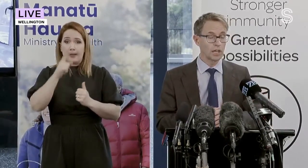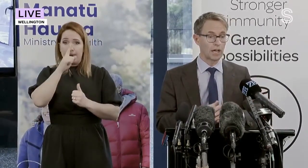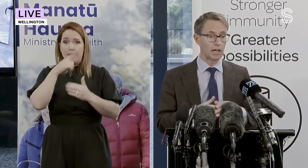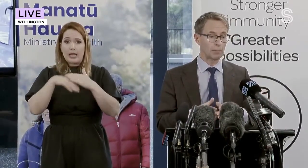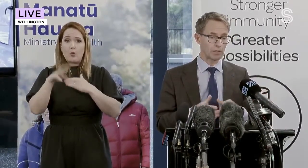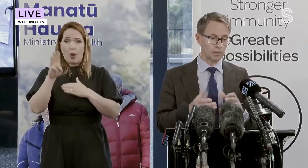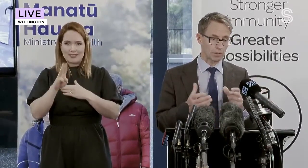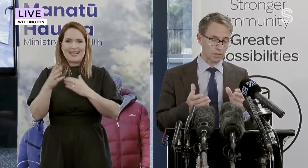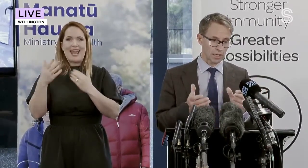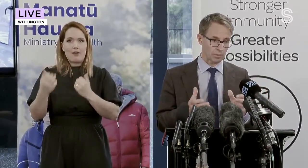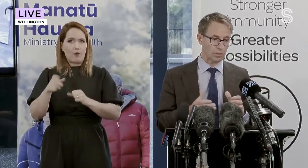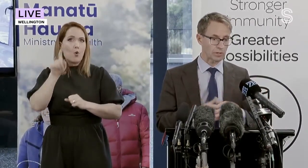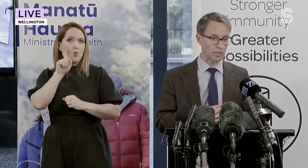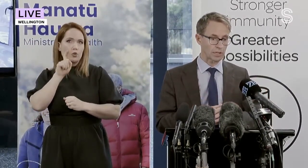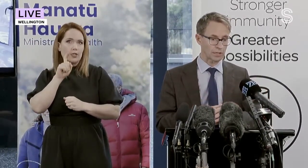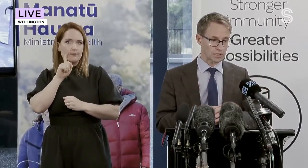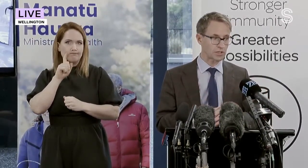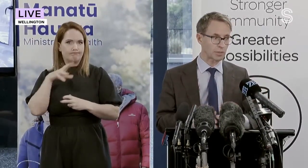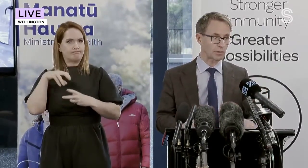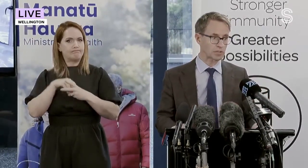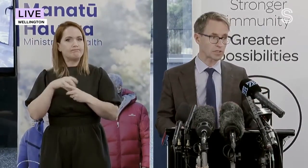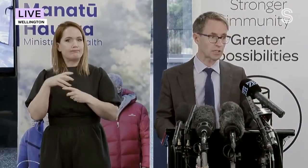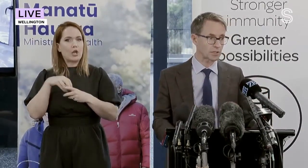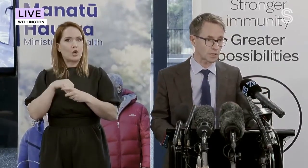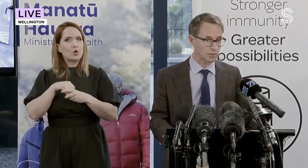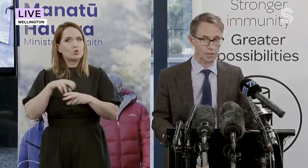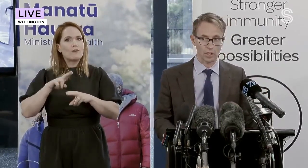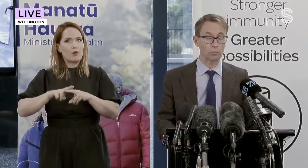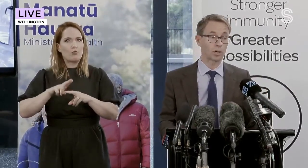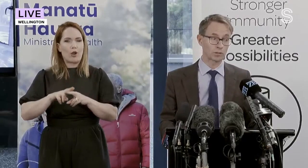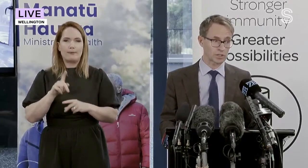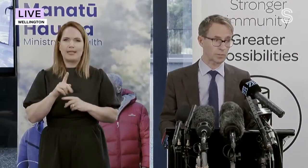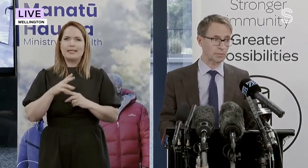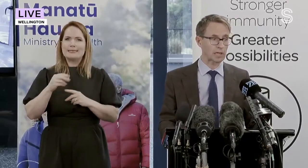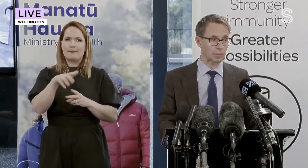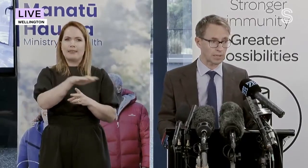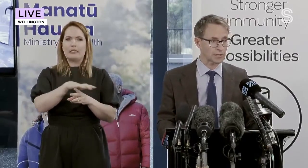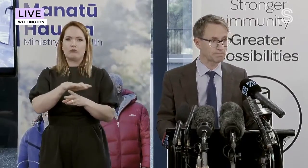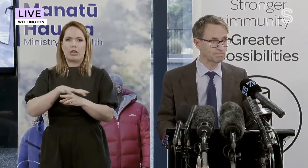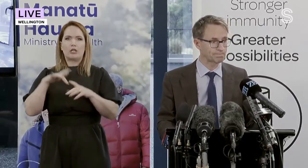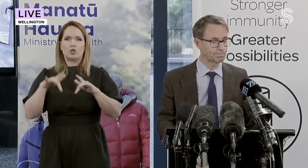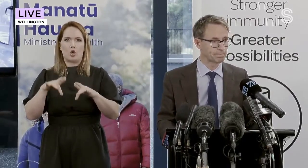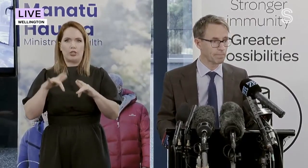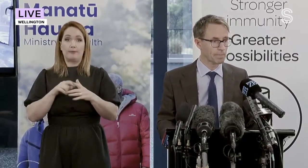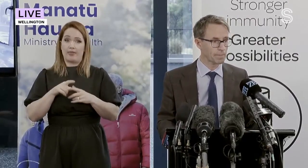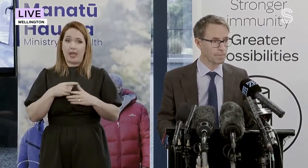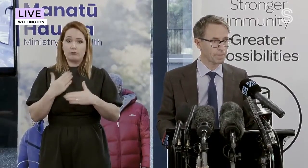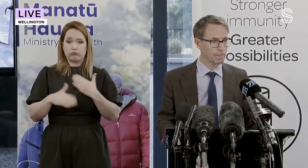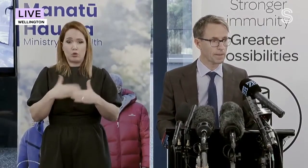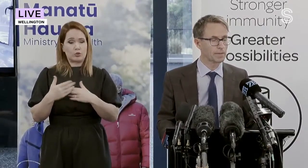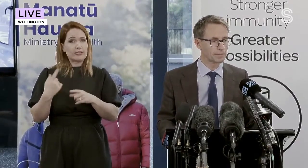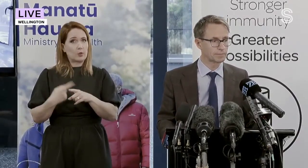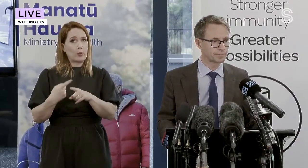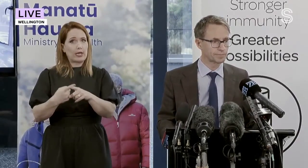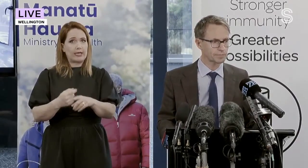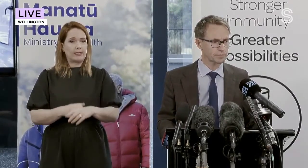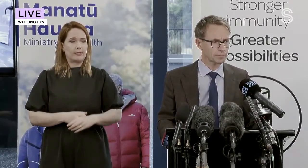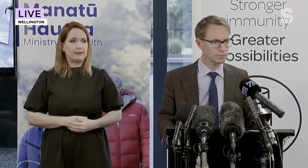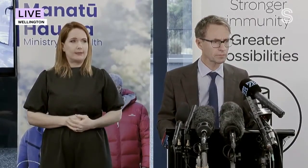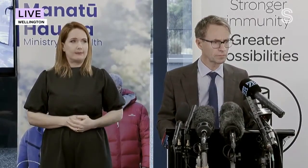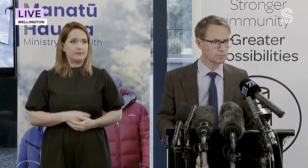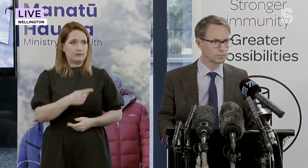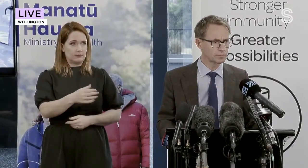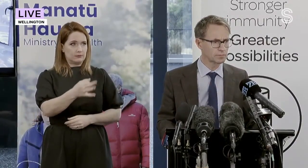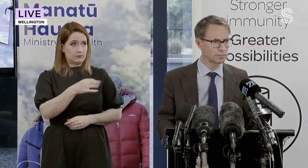water, but there are a couple that it needs to be reinstated in, and I know progress has been made apace. How concerning was